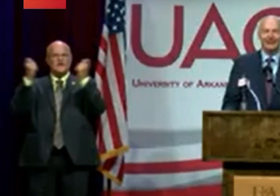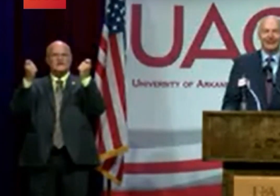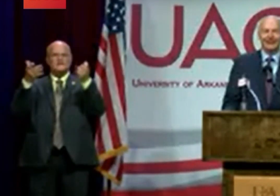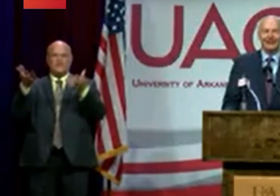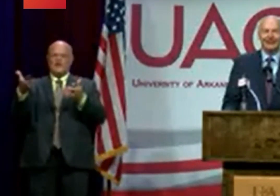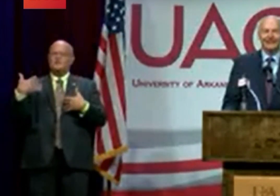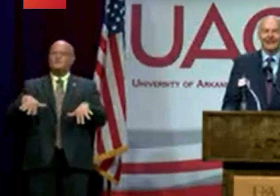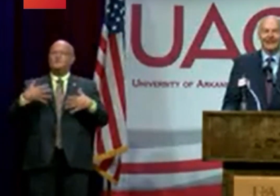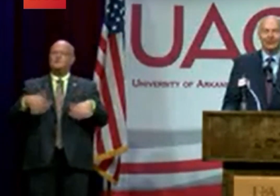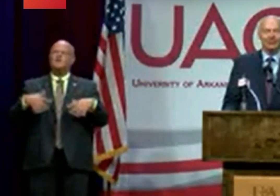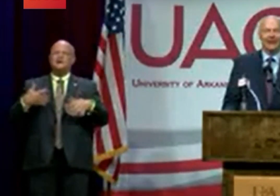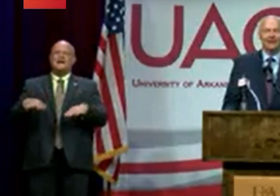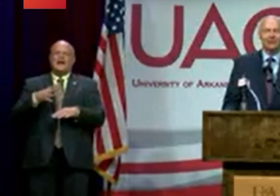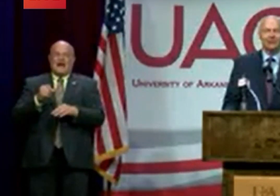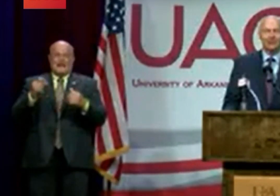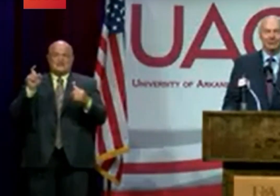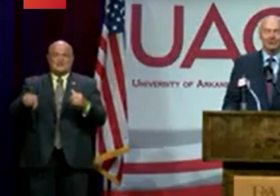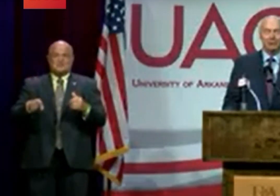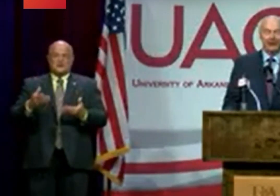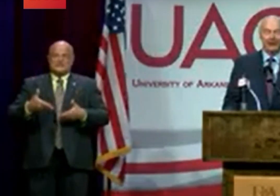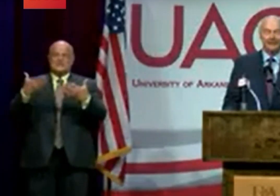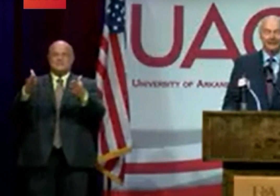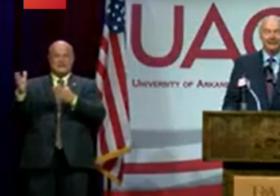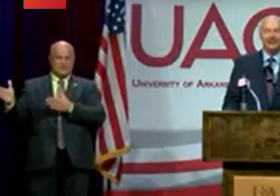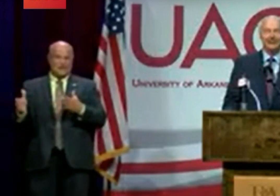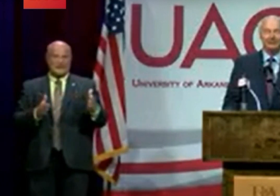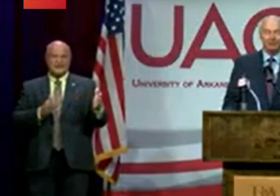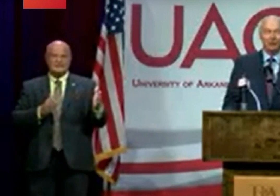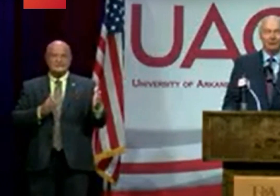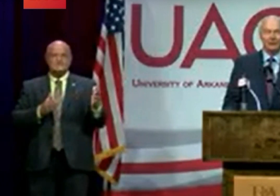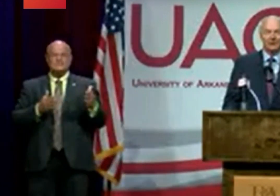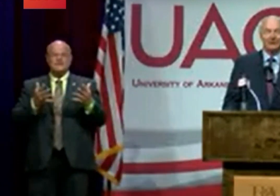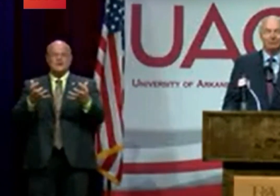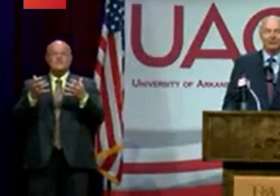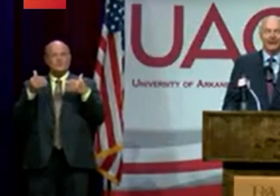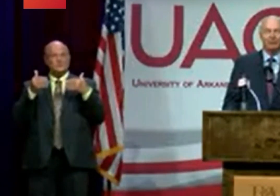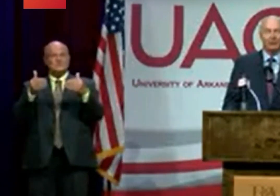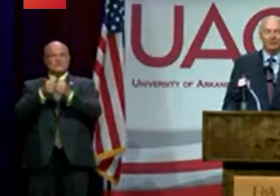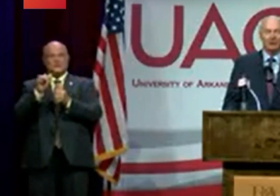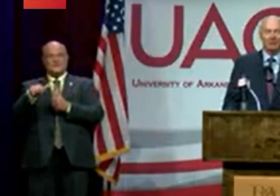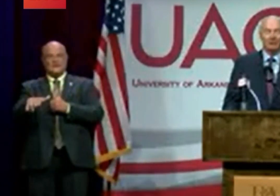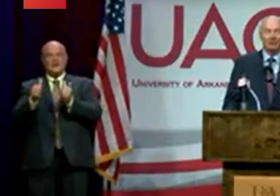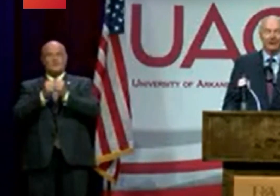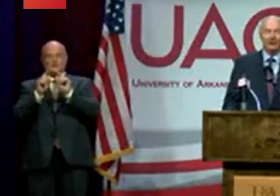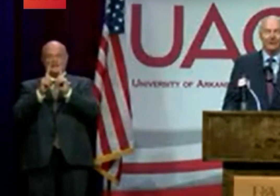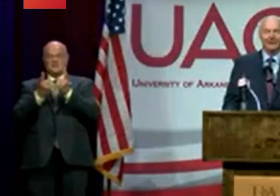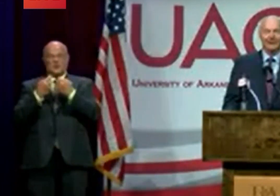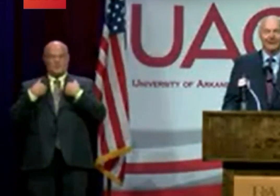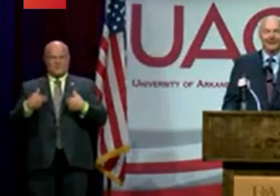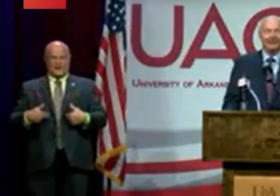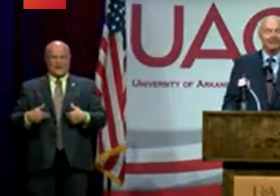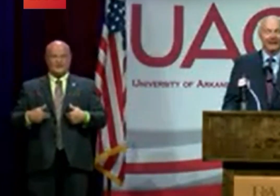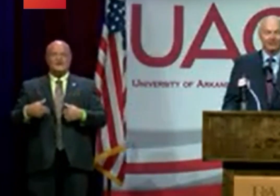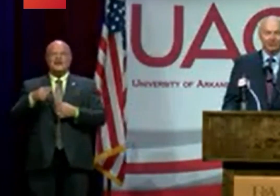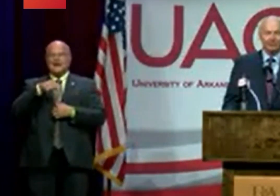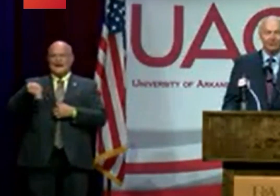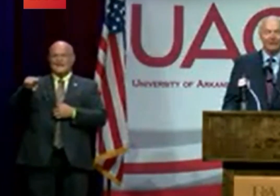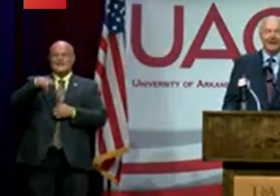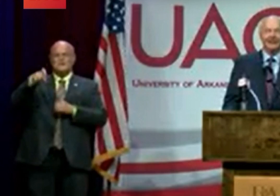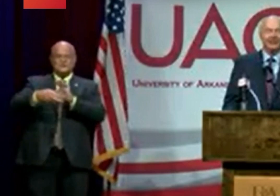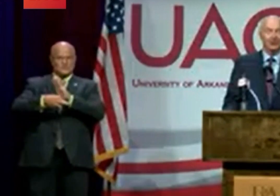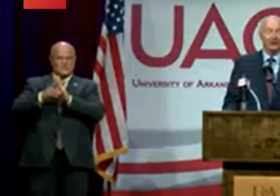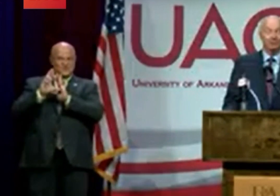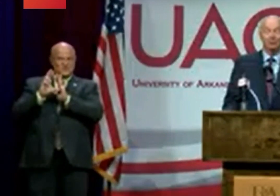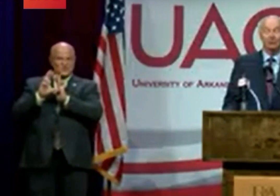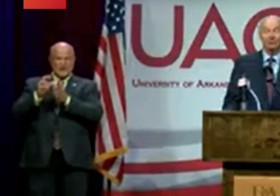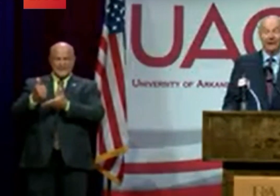there, and you've got to submit a plan if you want to proceed with that with the Department of Health, and they've got to review